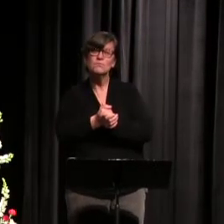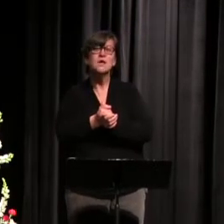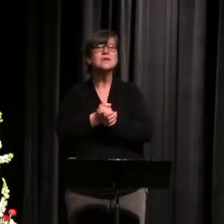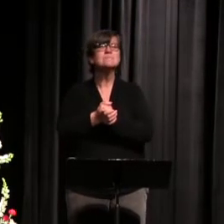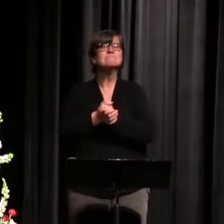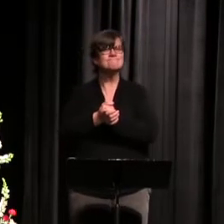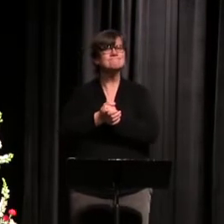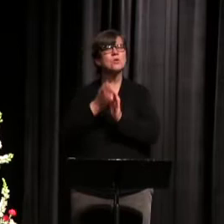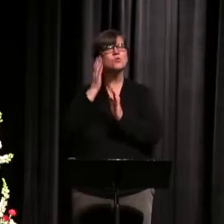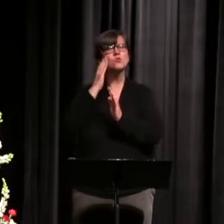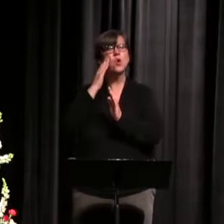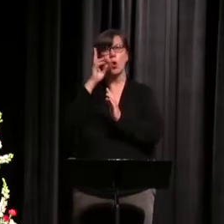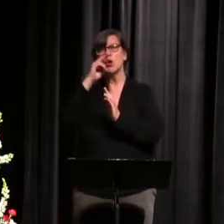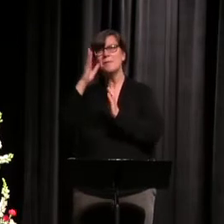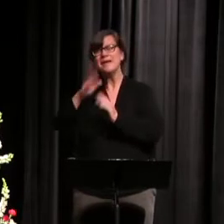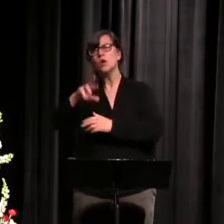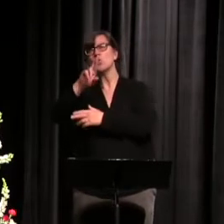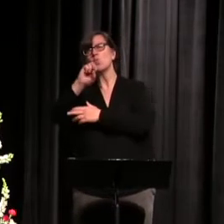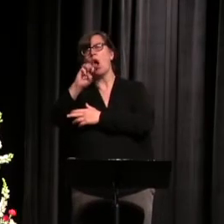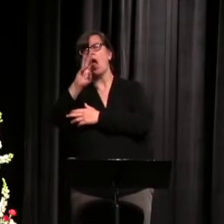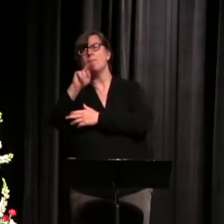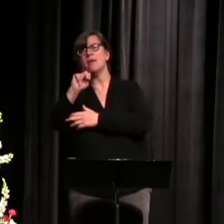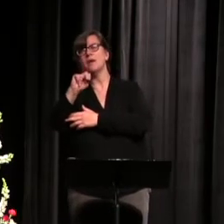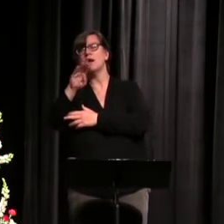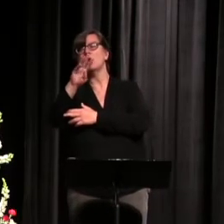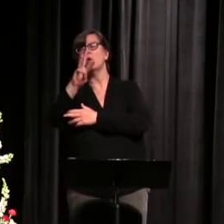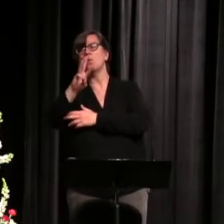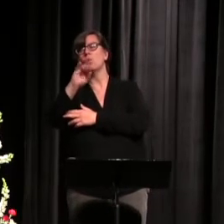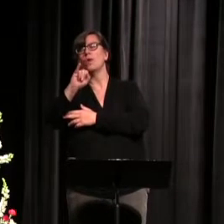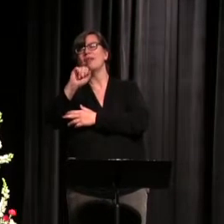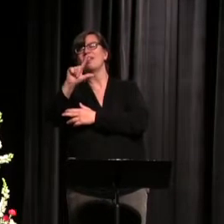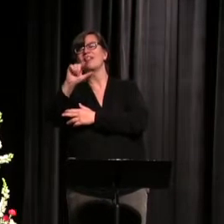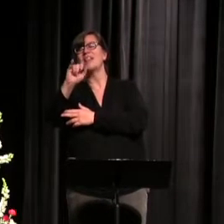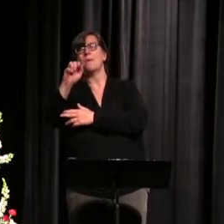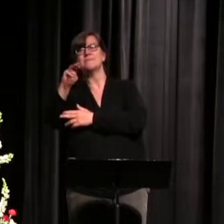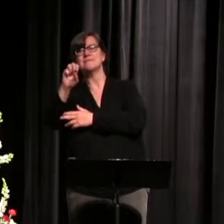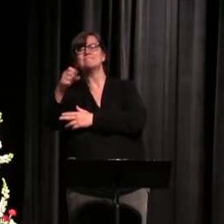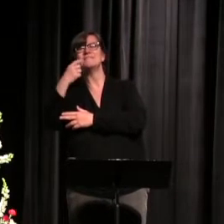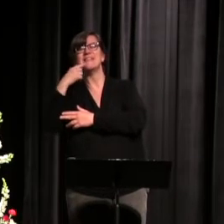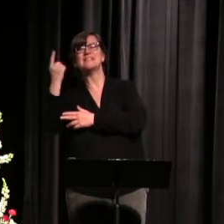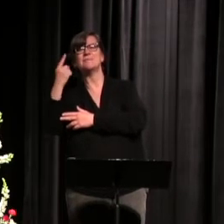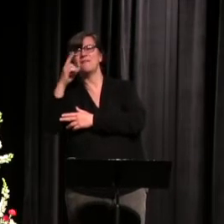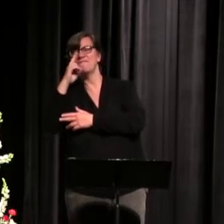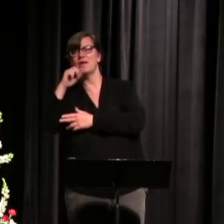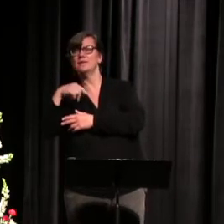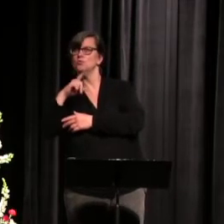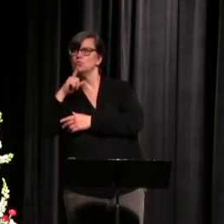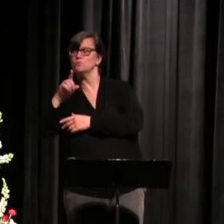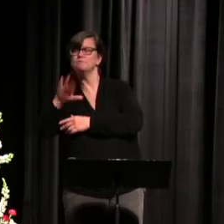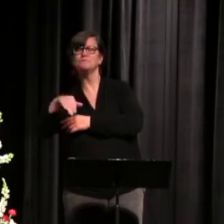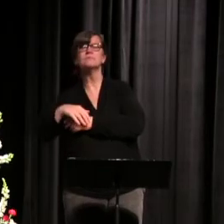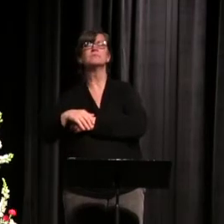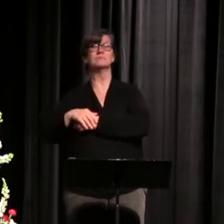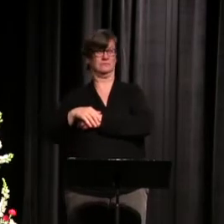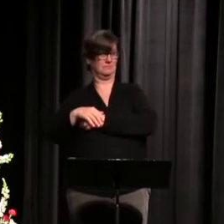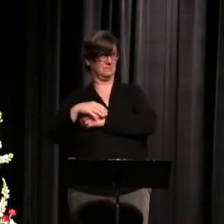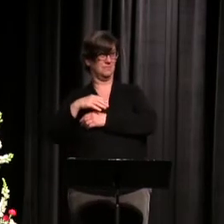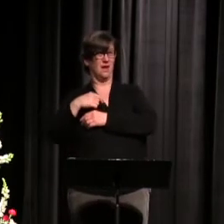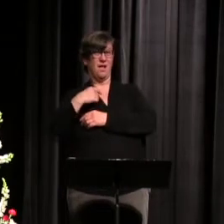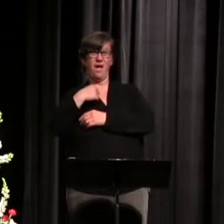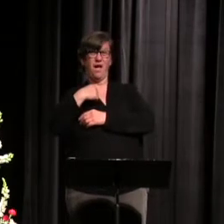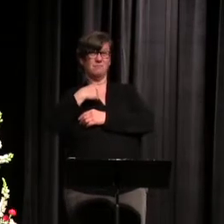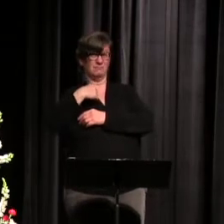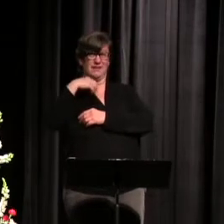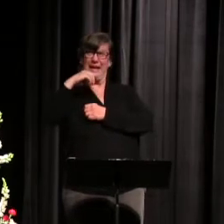Robin Williams once said something that holds so true to me. He said, I don't know how much value I have in this